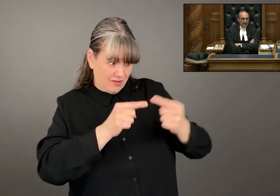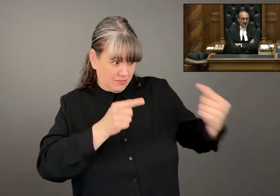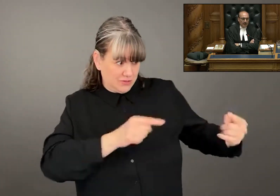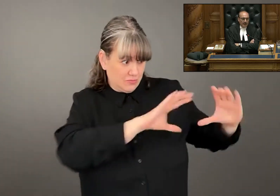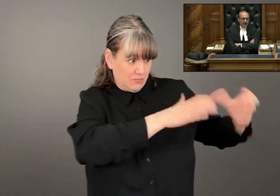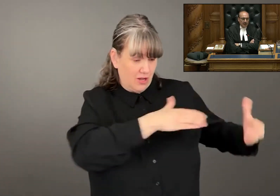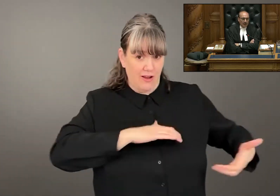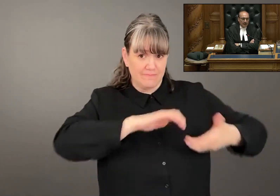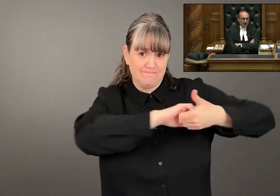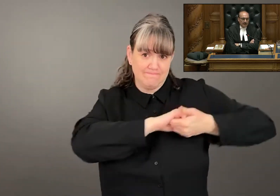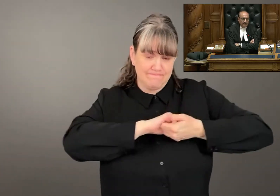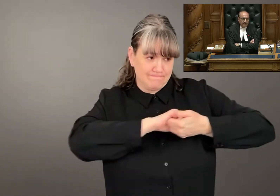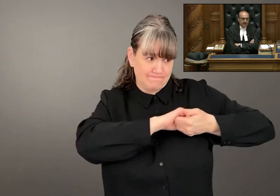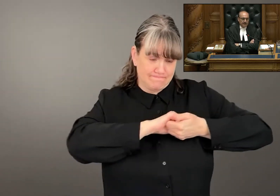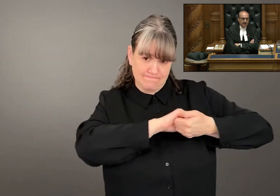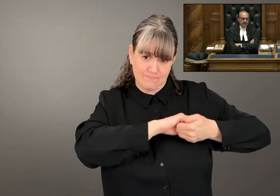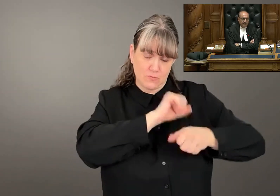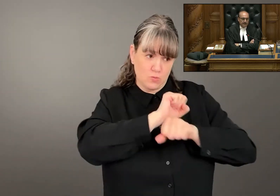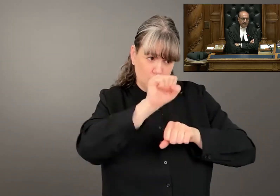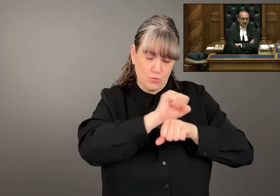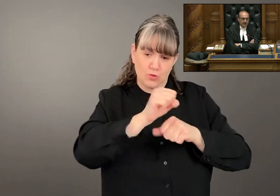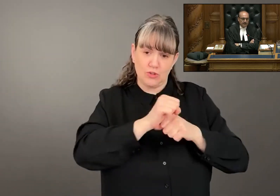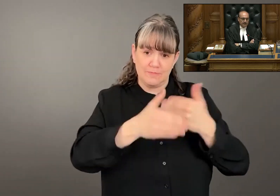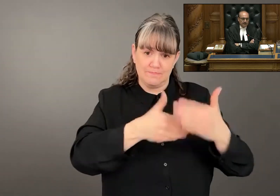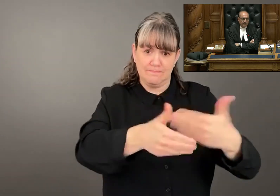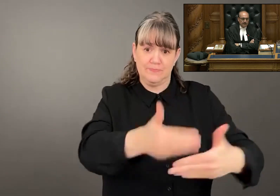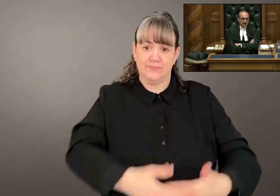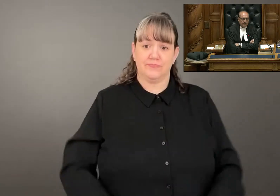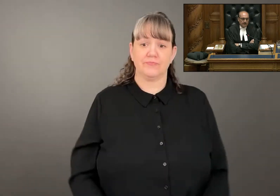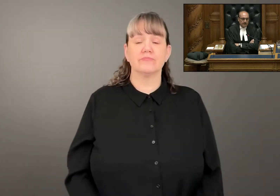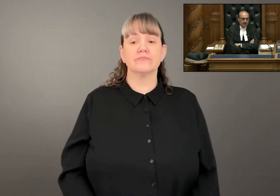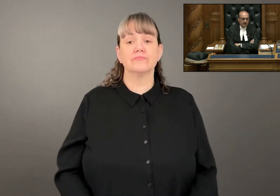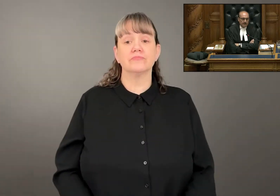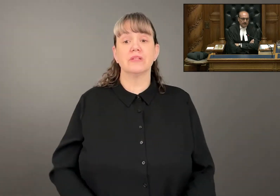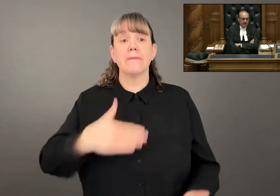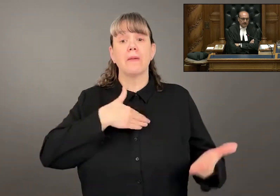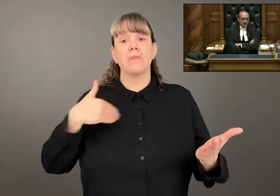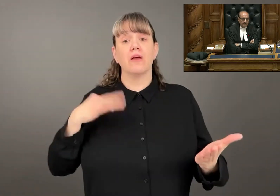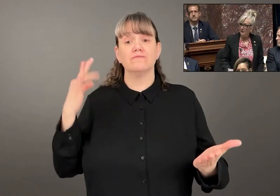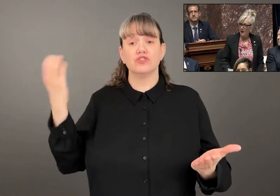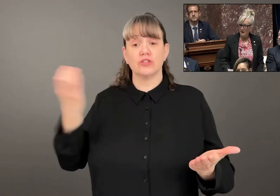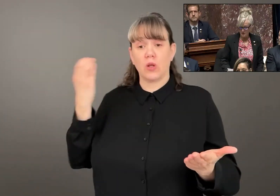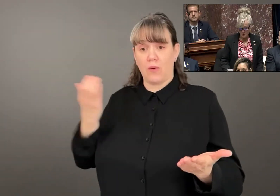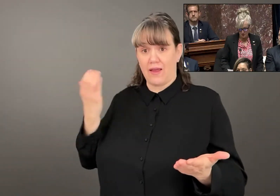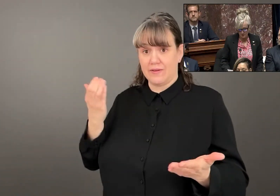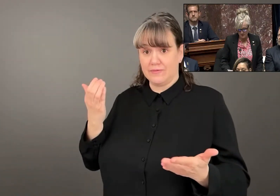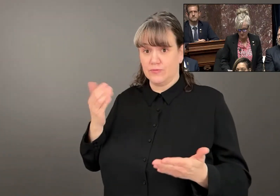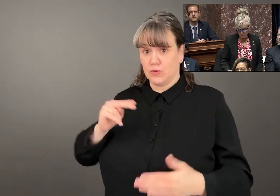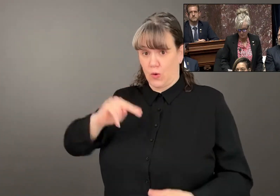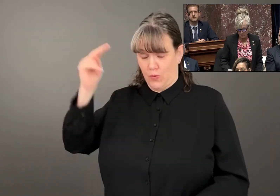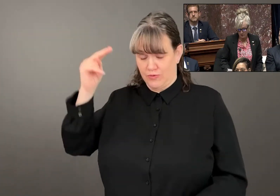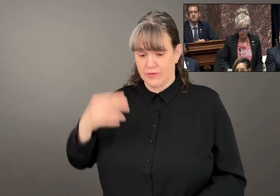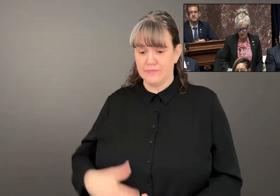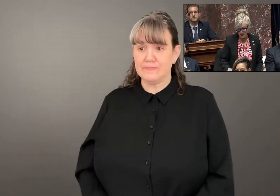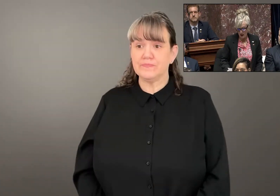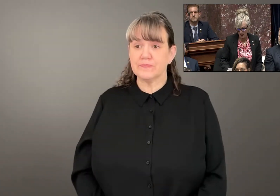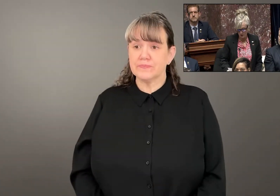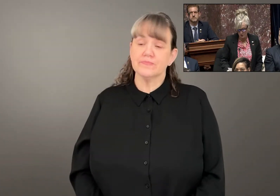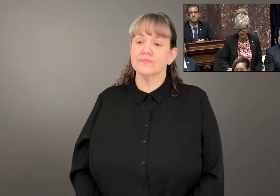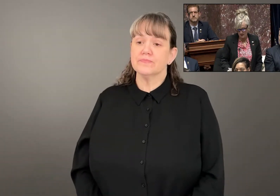Member for Chilliwack North. Thank you, Mr. Speaker. In the last 5 years,